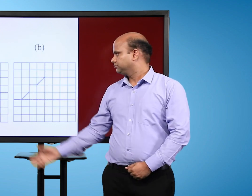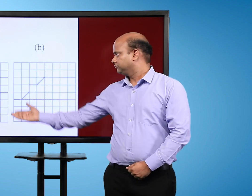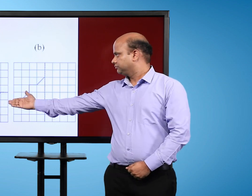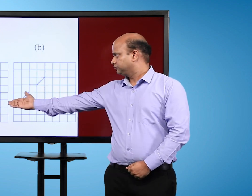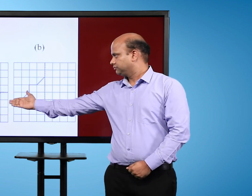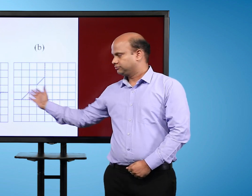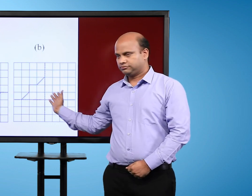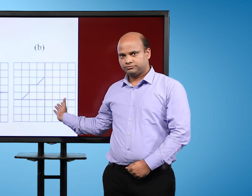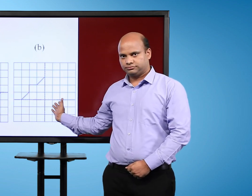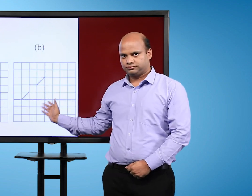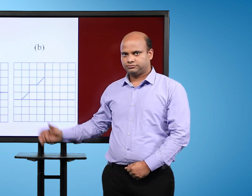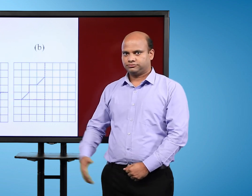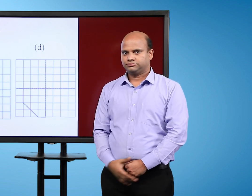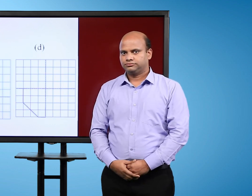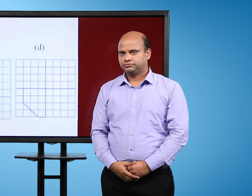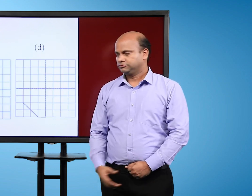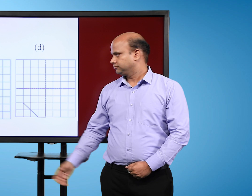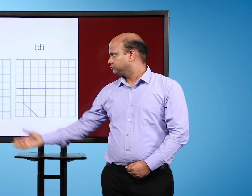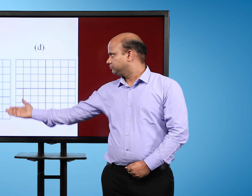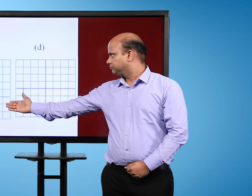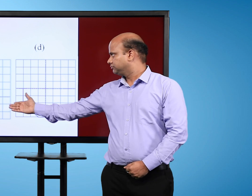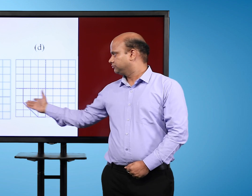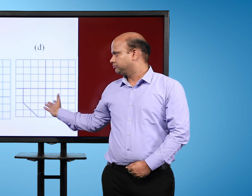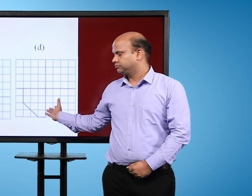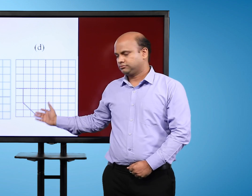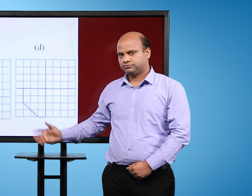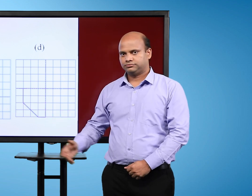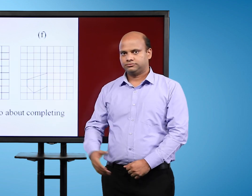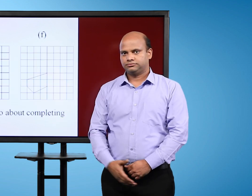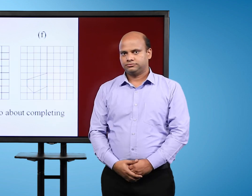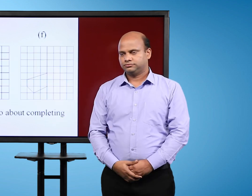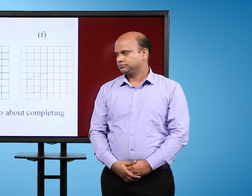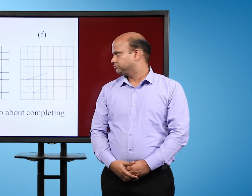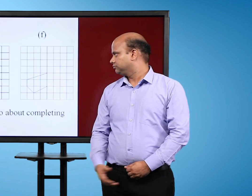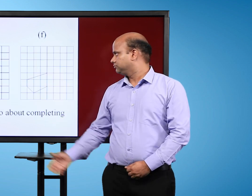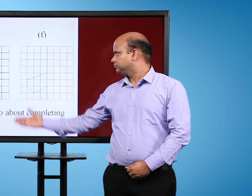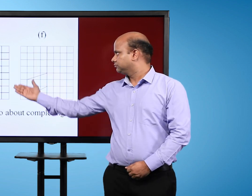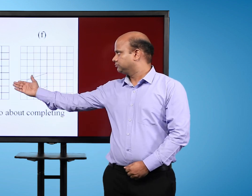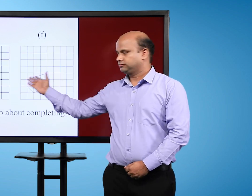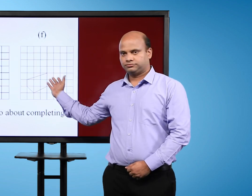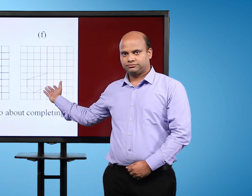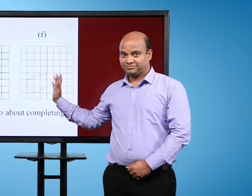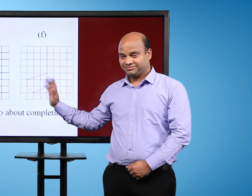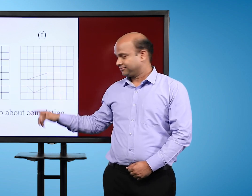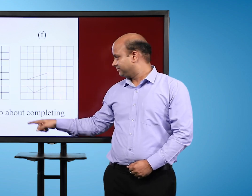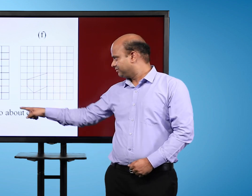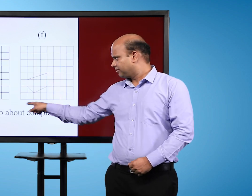We have 6 different figures given here on squared paper, figures A, B, C, D, E and